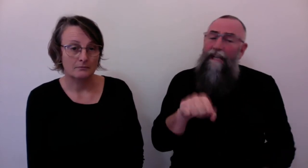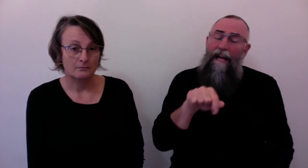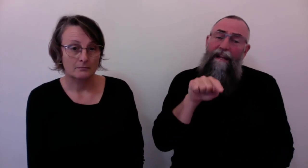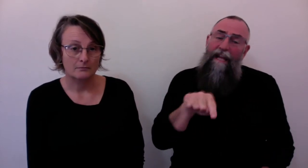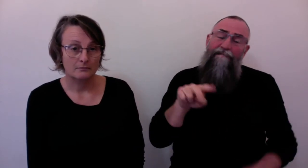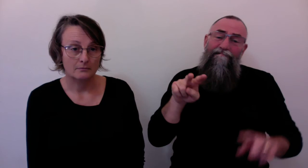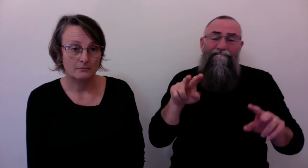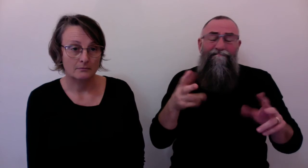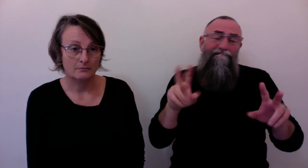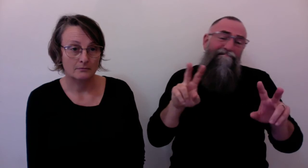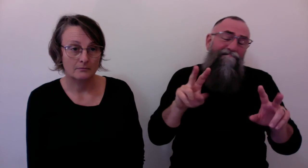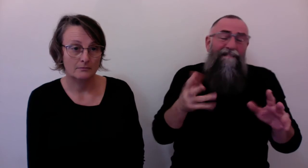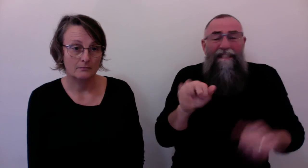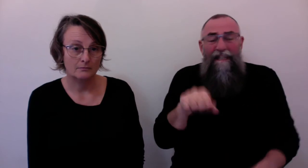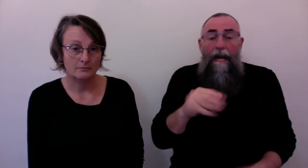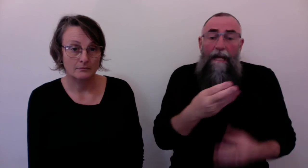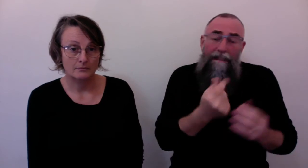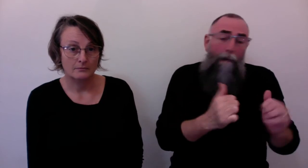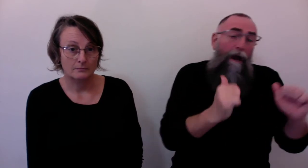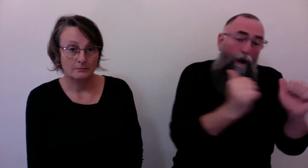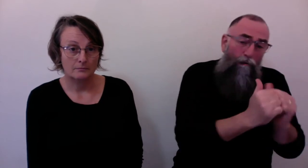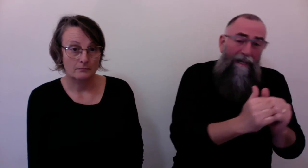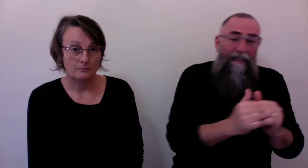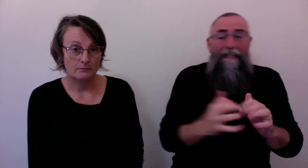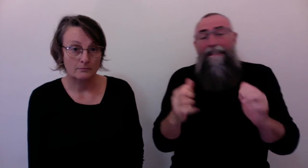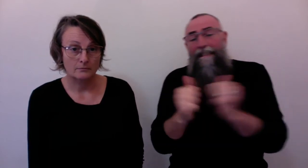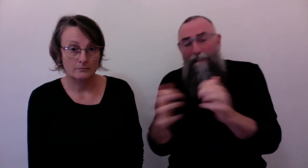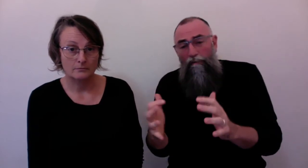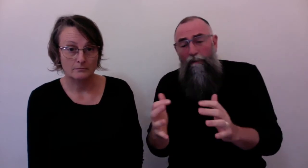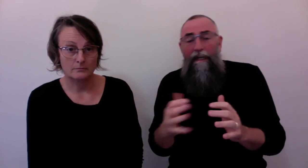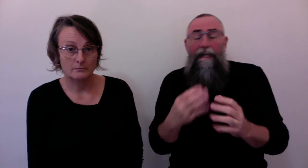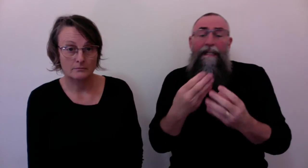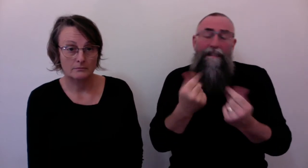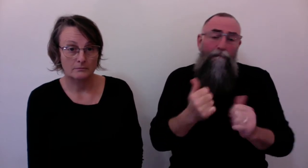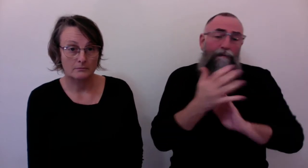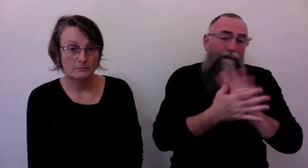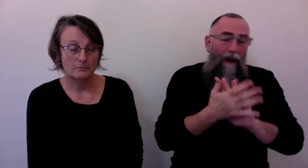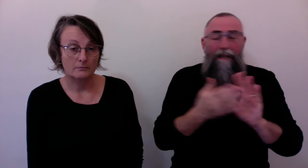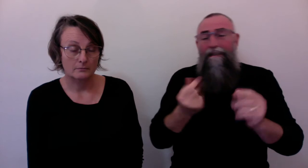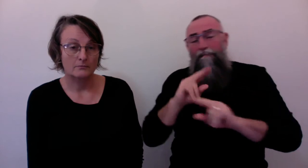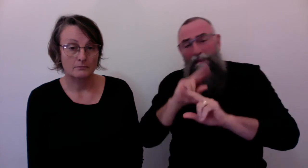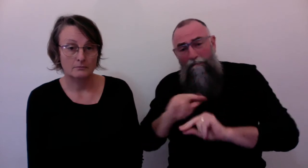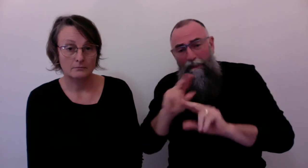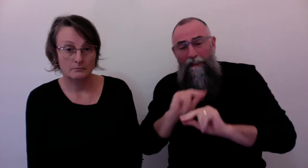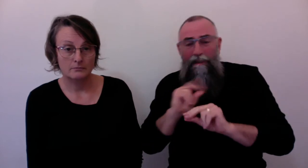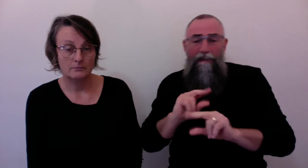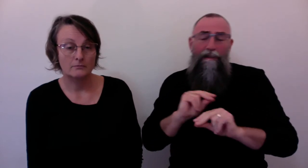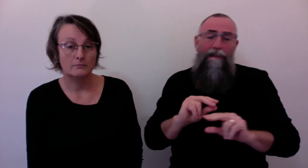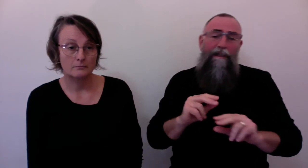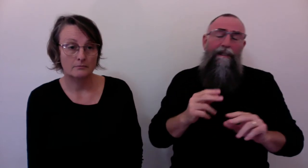Like I said, like, some people agree with cochlear implants, some agree to have speech or not, or only communicate through Auslan. For